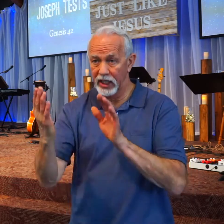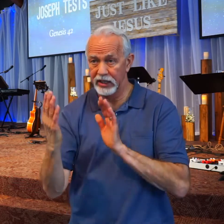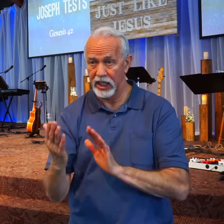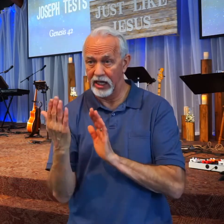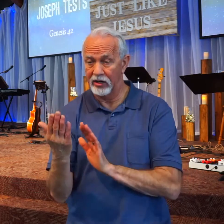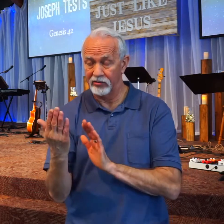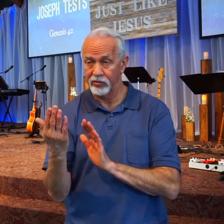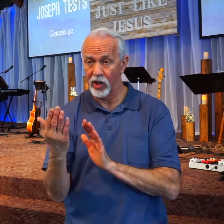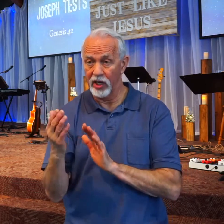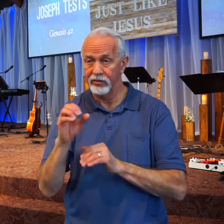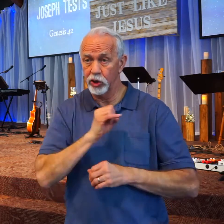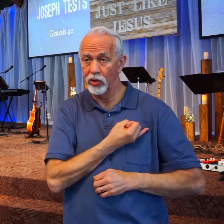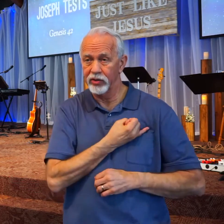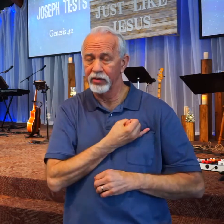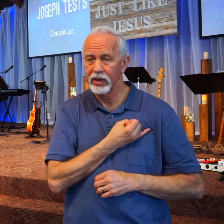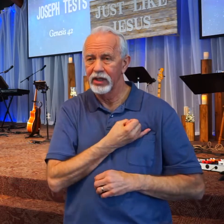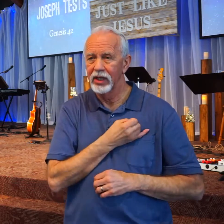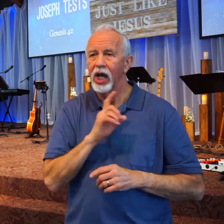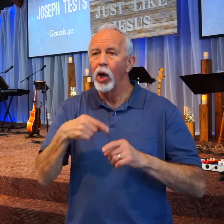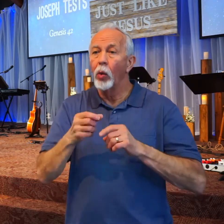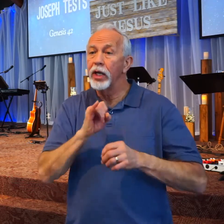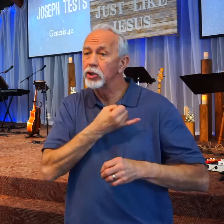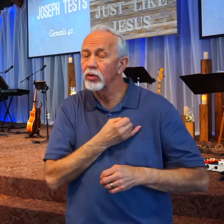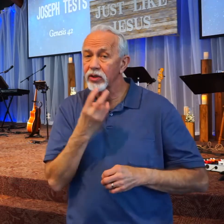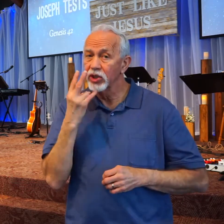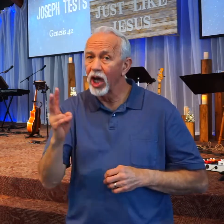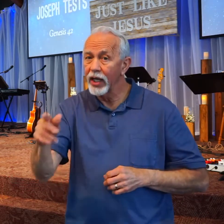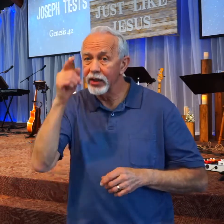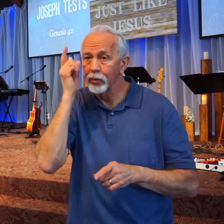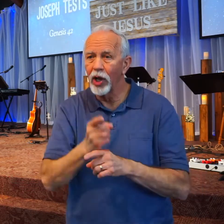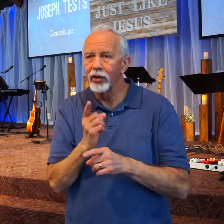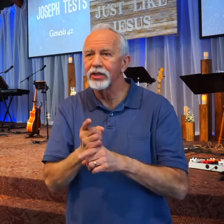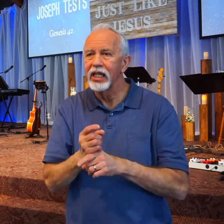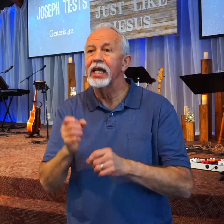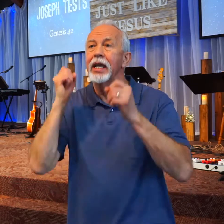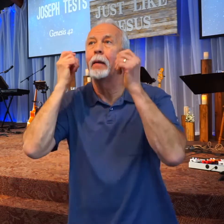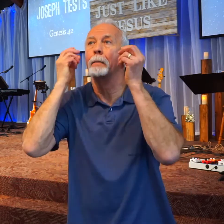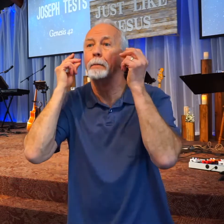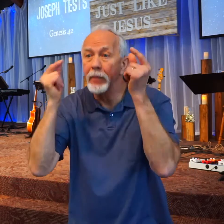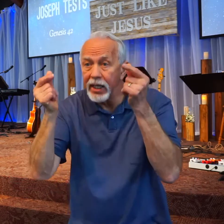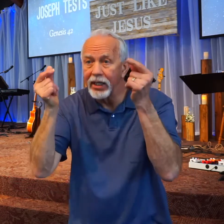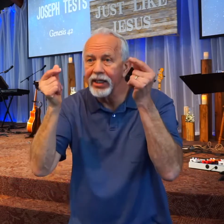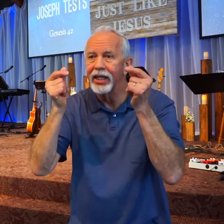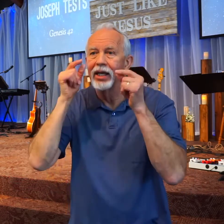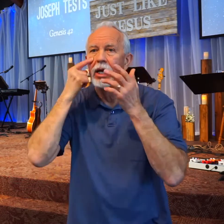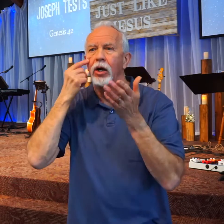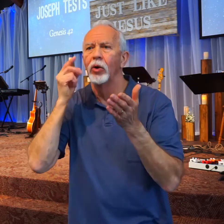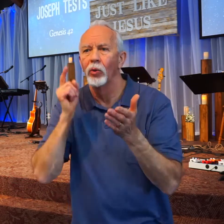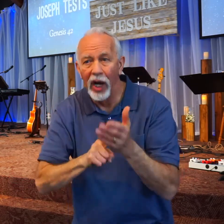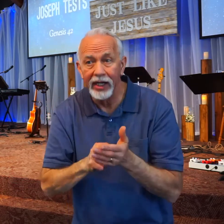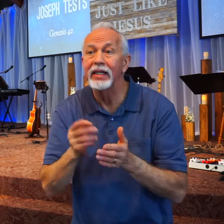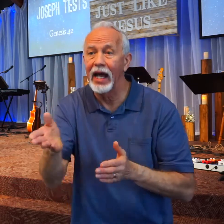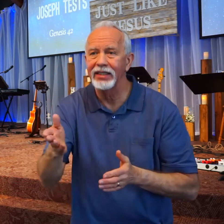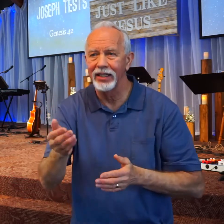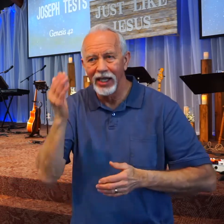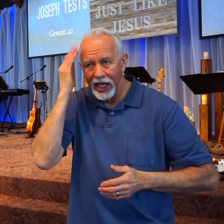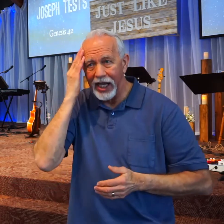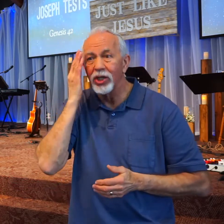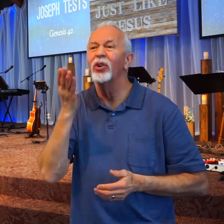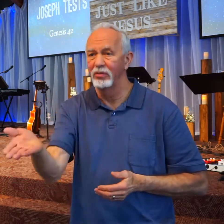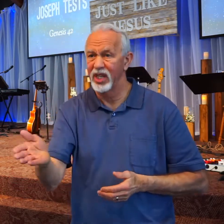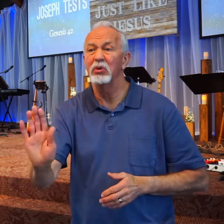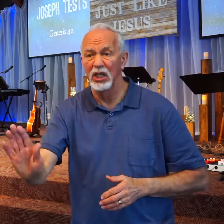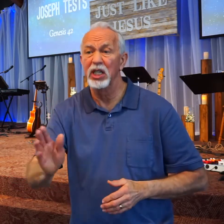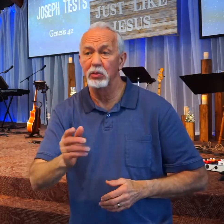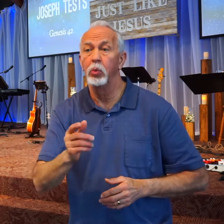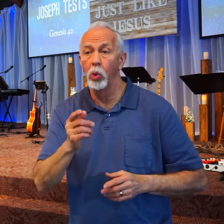when Joseph saw his brothers, he immediately recognized them. He knew who they were.